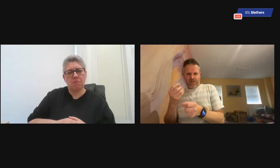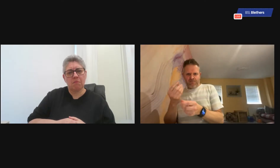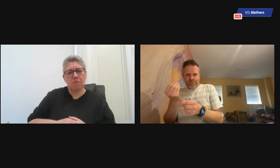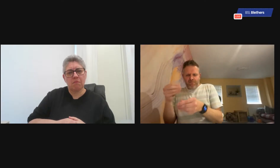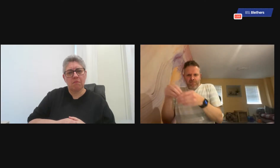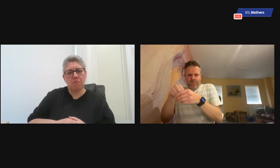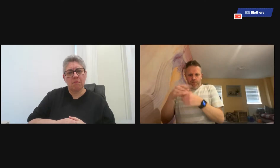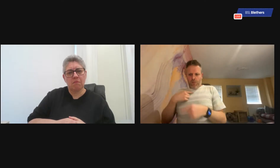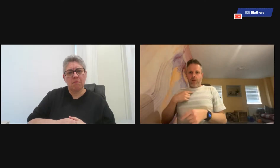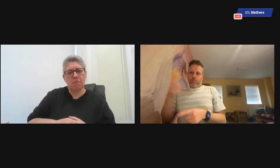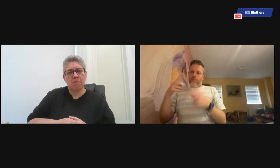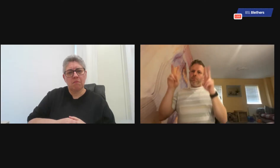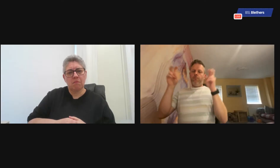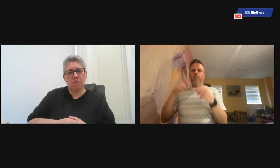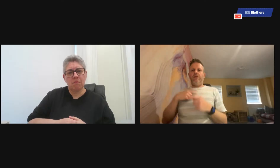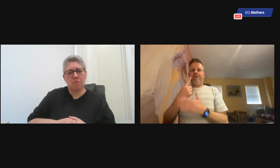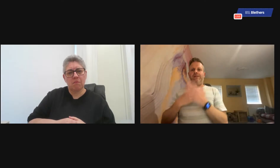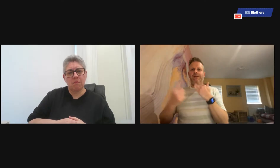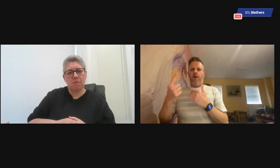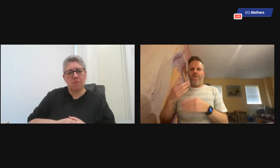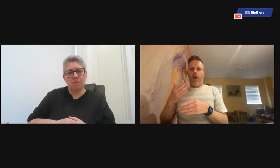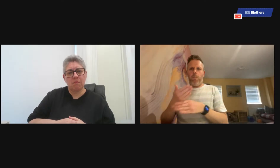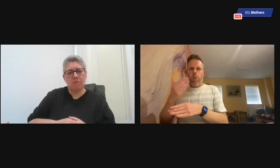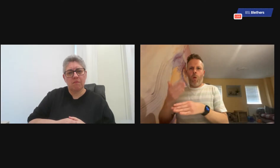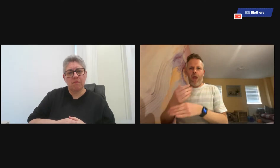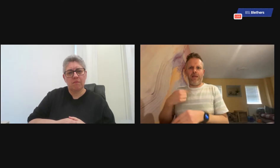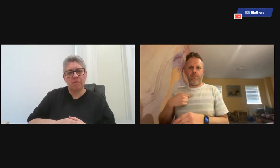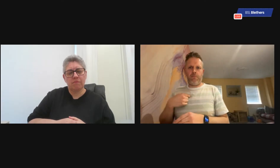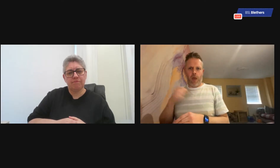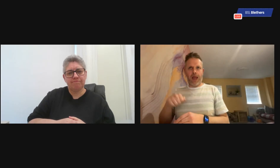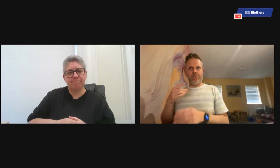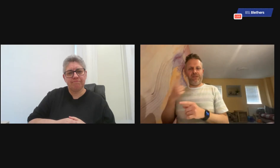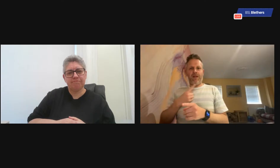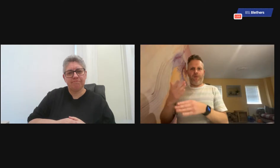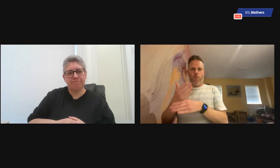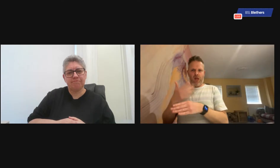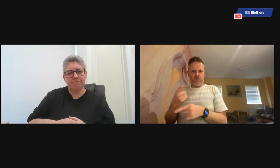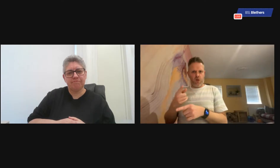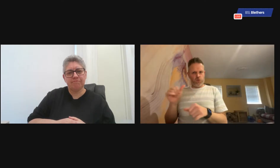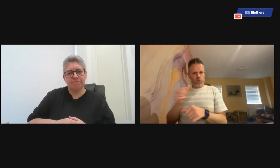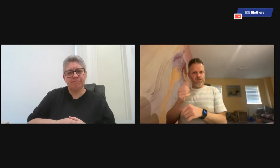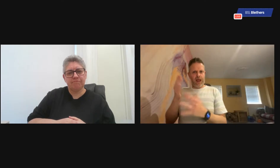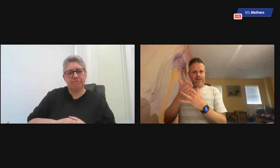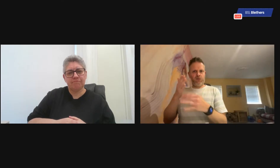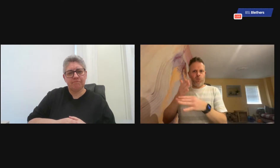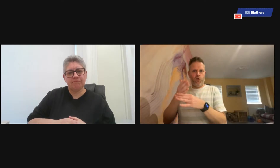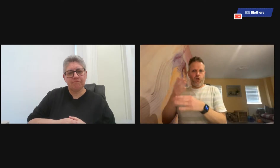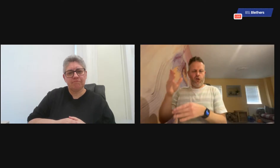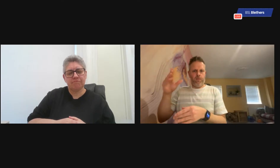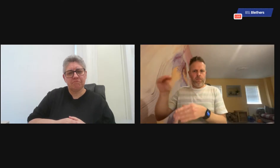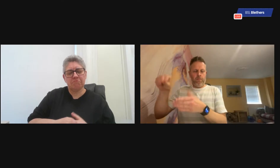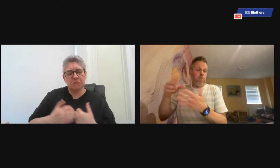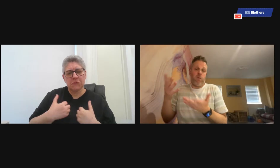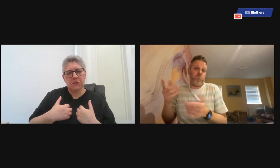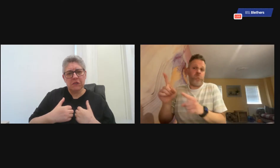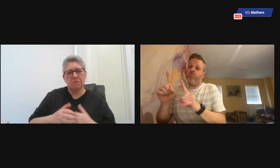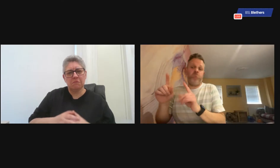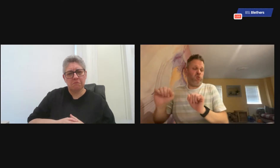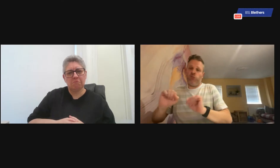I couldn't understand why I didn't match that criteria. So it was essentially